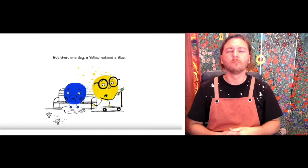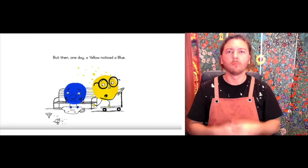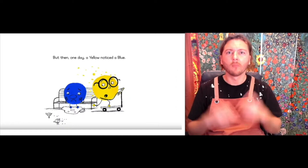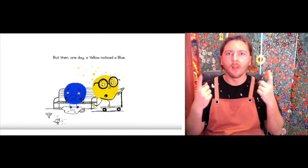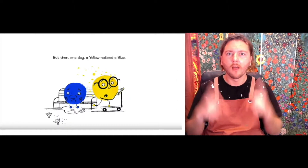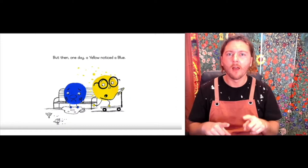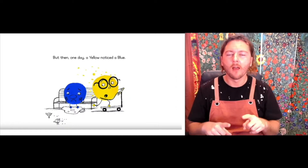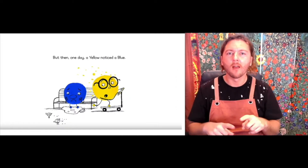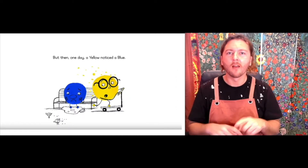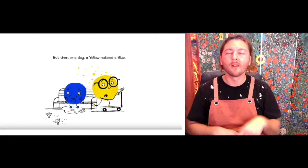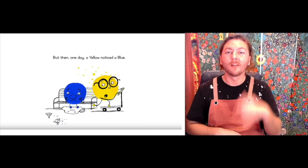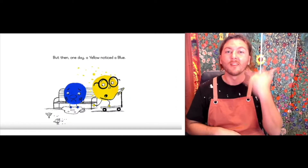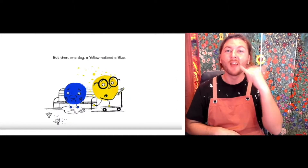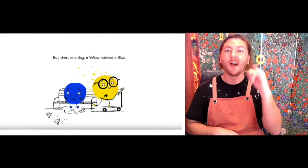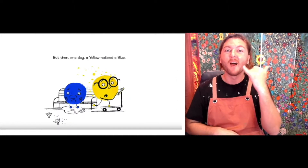Now, as time progressed,